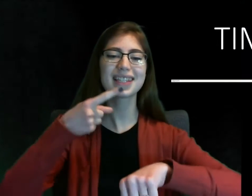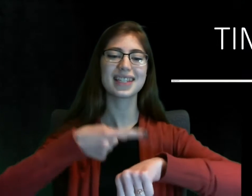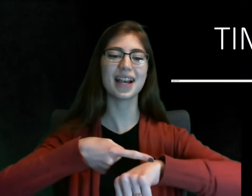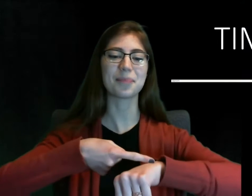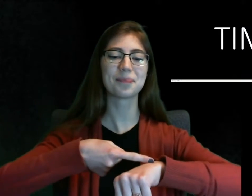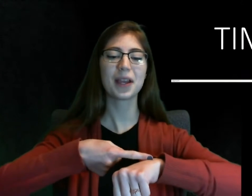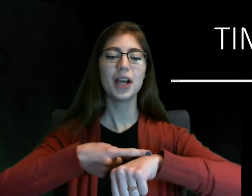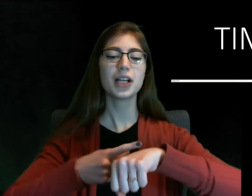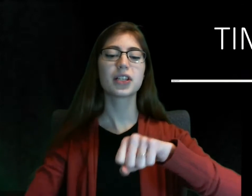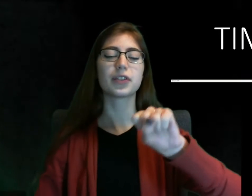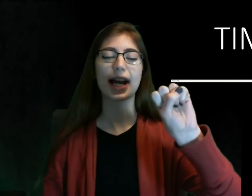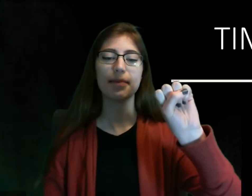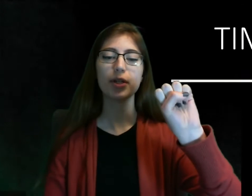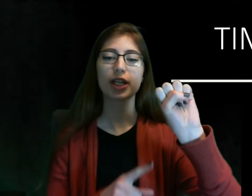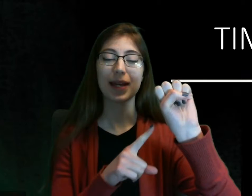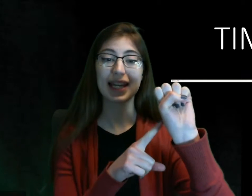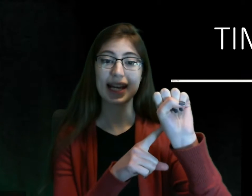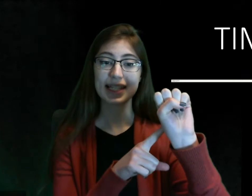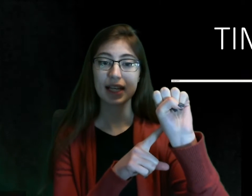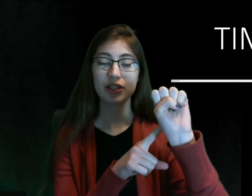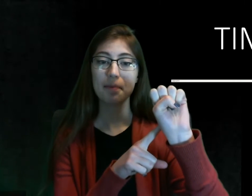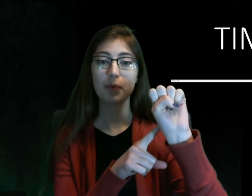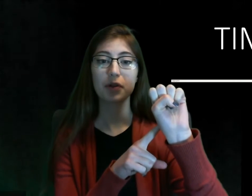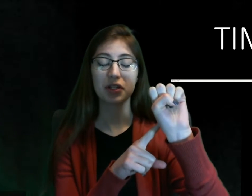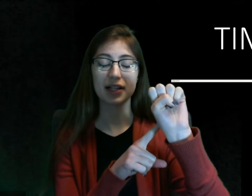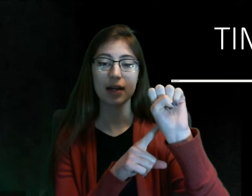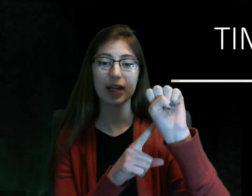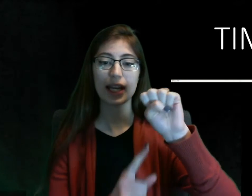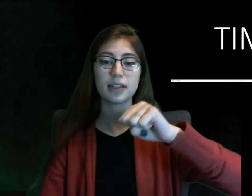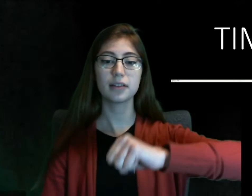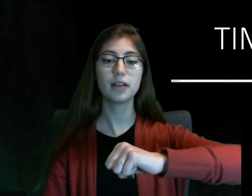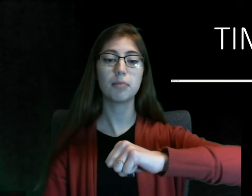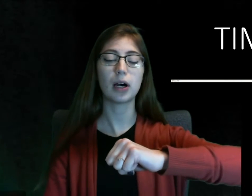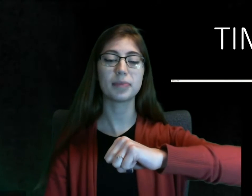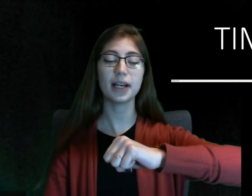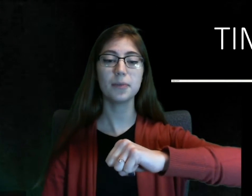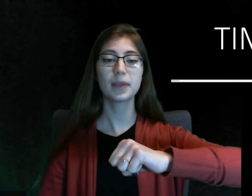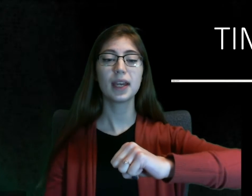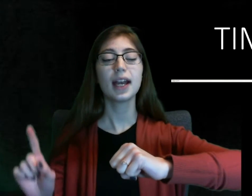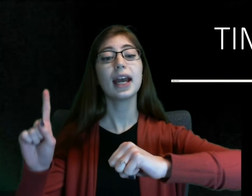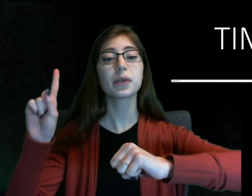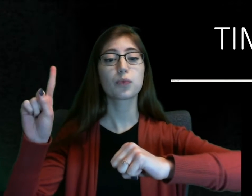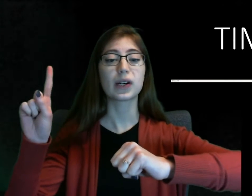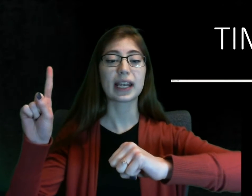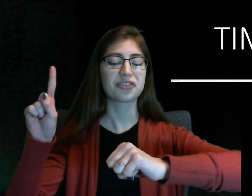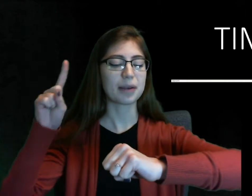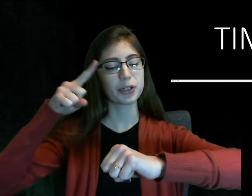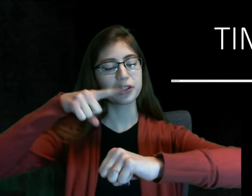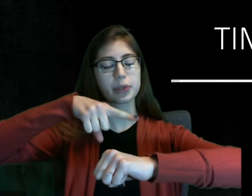Time. So for time, you're going to make an S hand shape with your non-dominant hand, palm down, and with a 1 hand shape, you're just going to